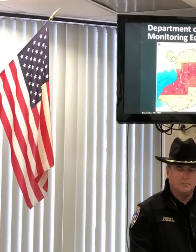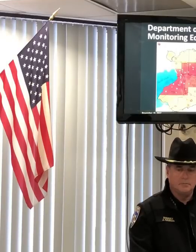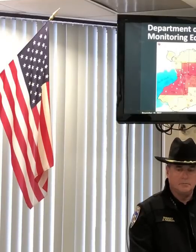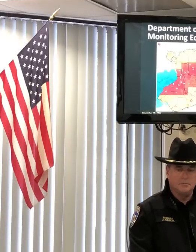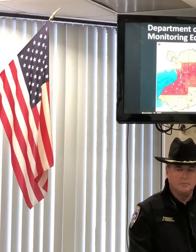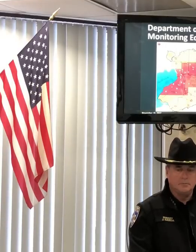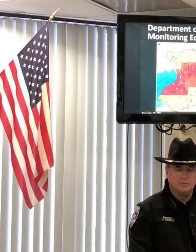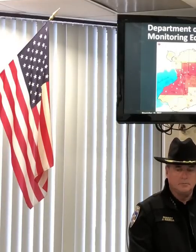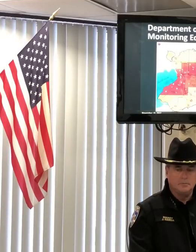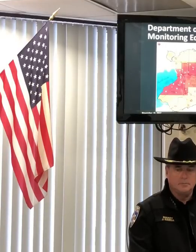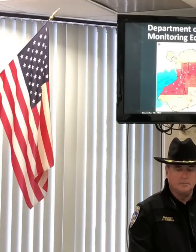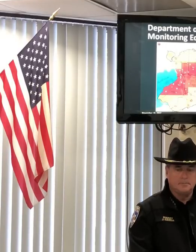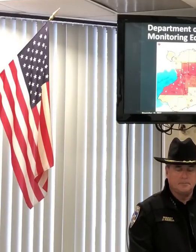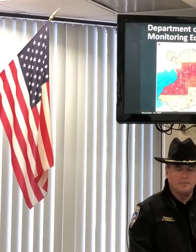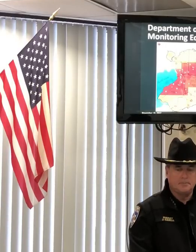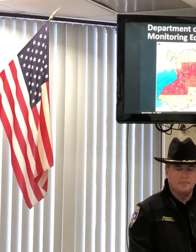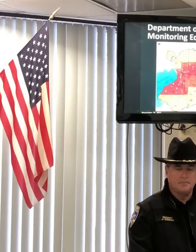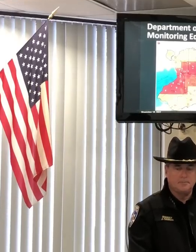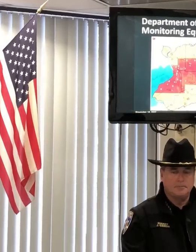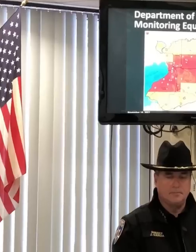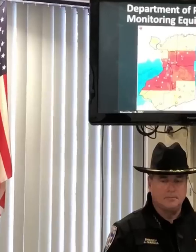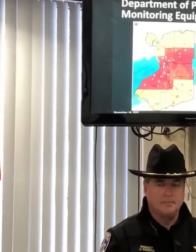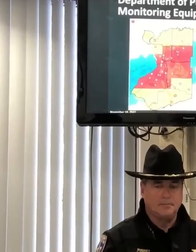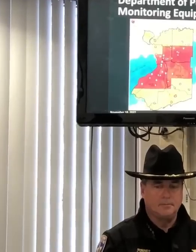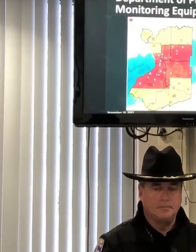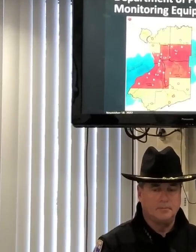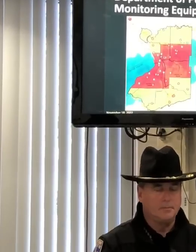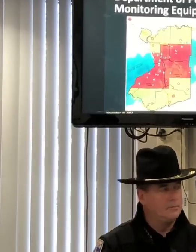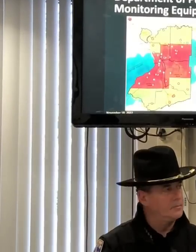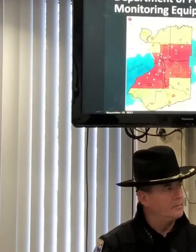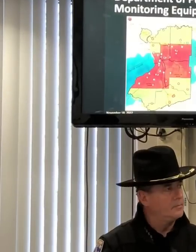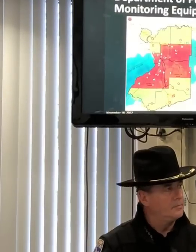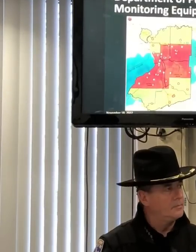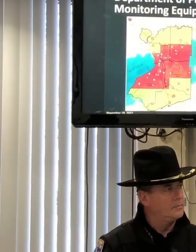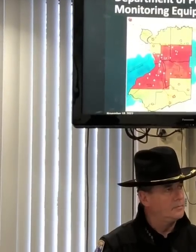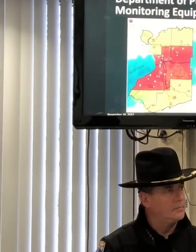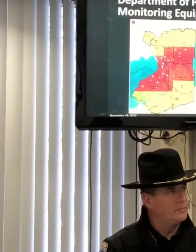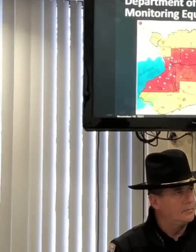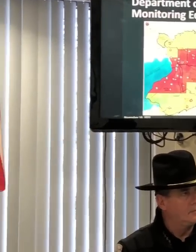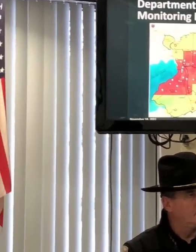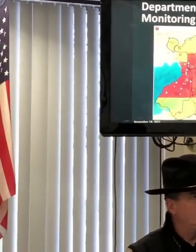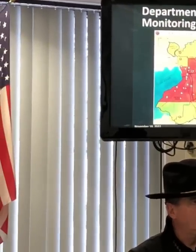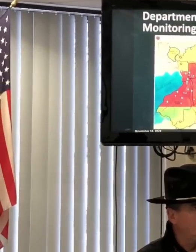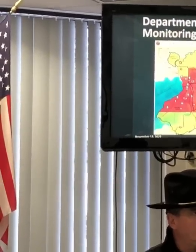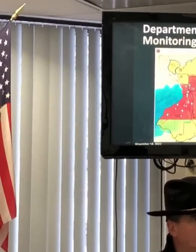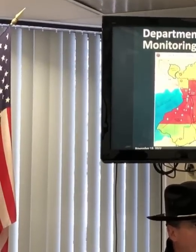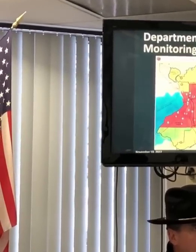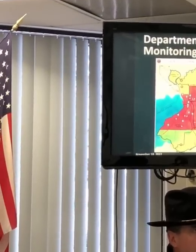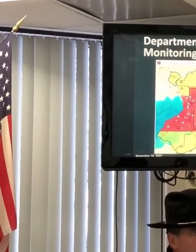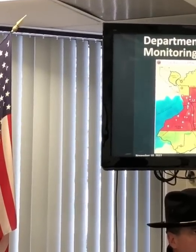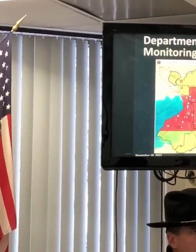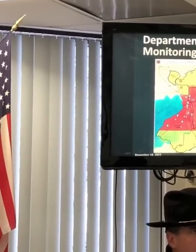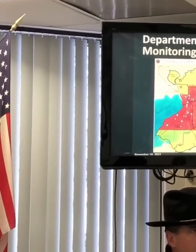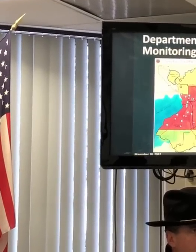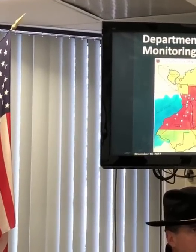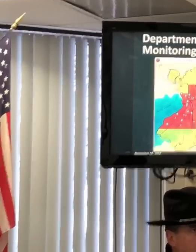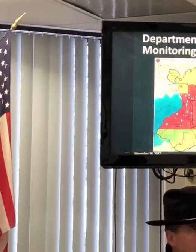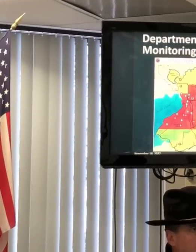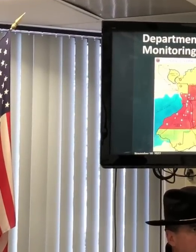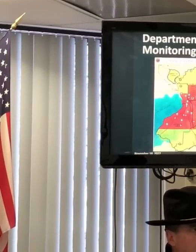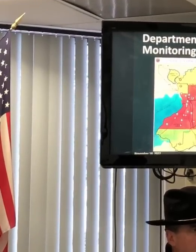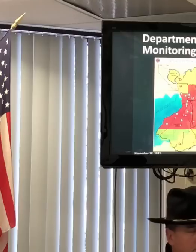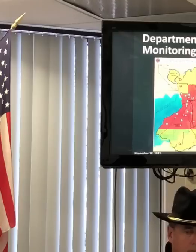part of the county. Again, these accumulations, it's unfathomable to see this type of snow come down in